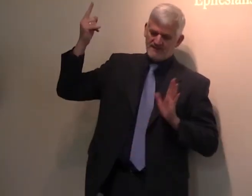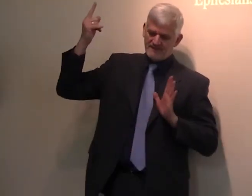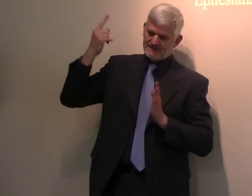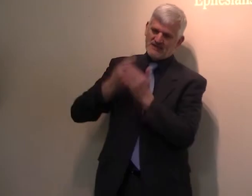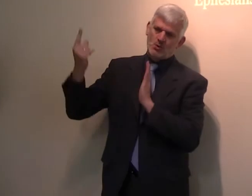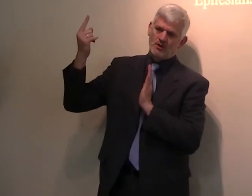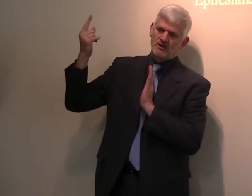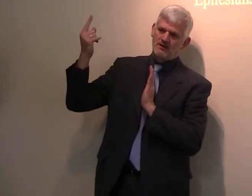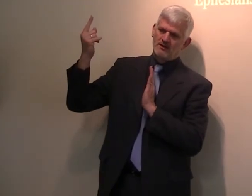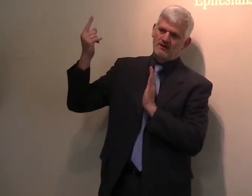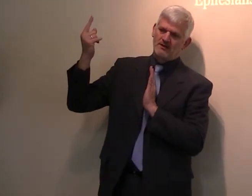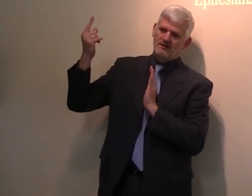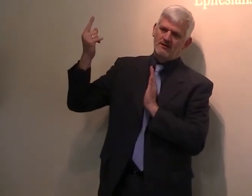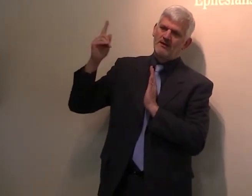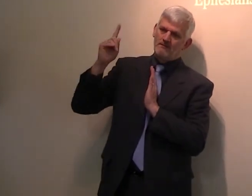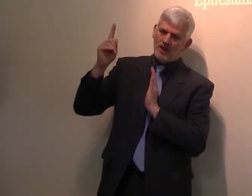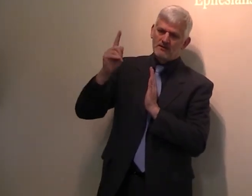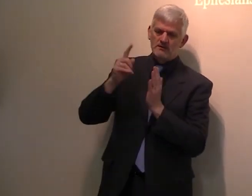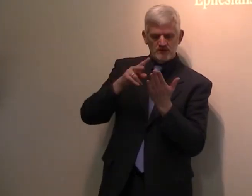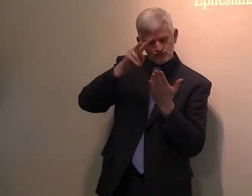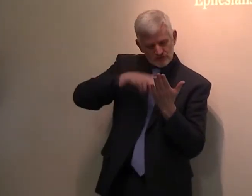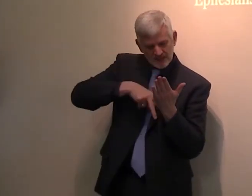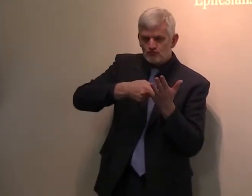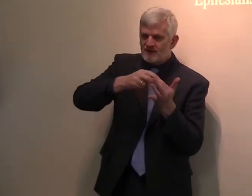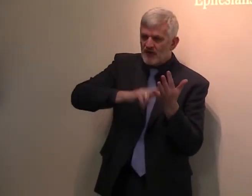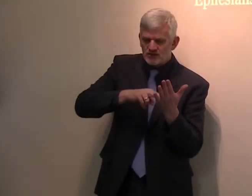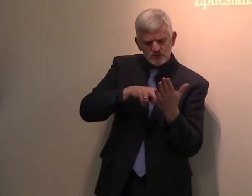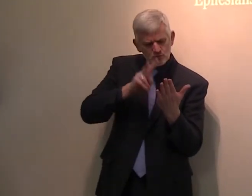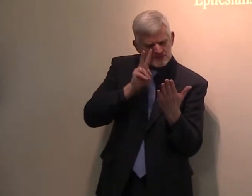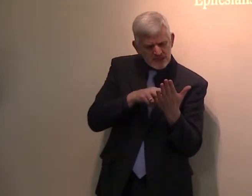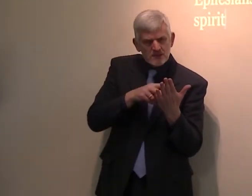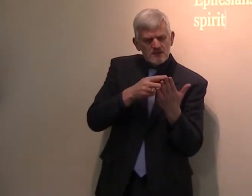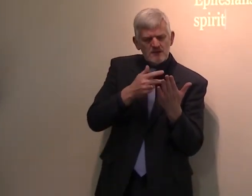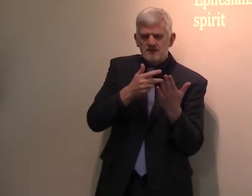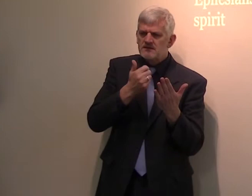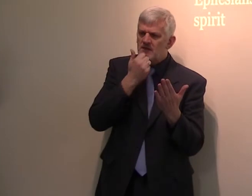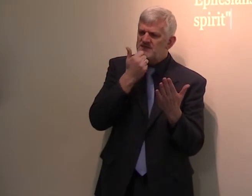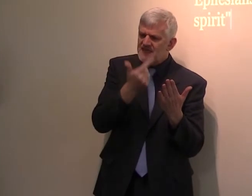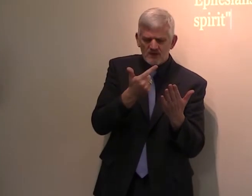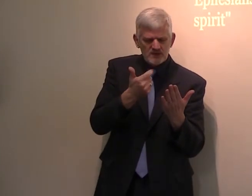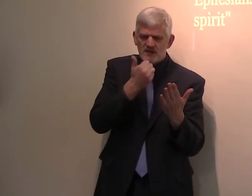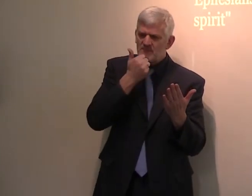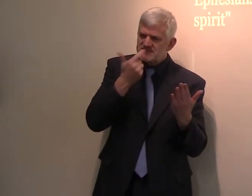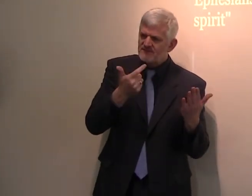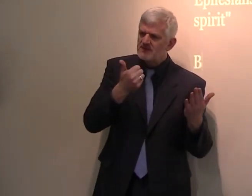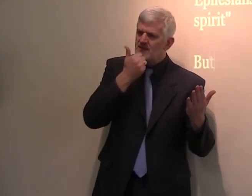as you know, through the book of Revelation, number 7 is a symbolic number, which